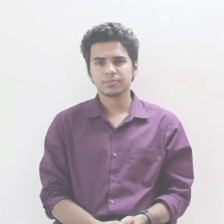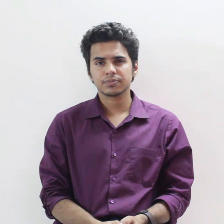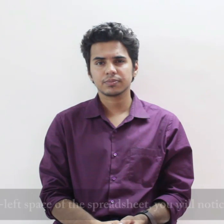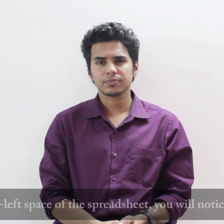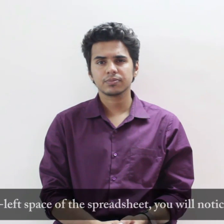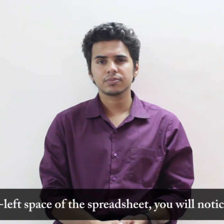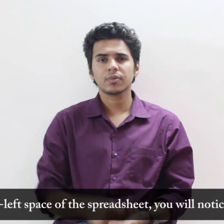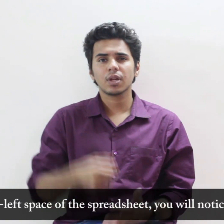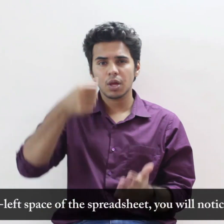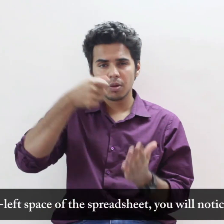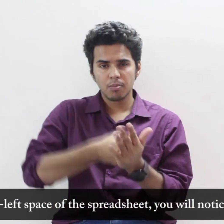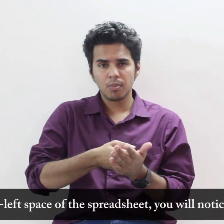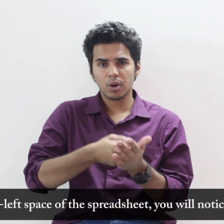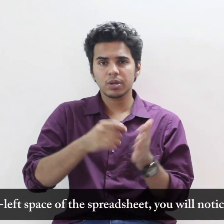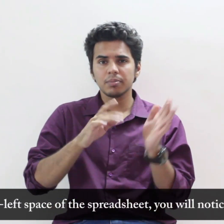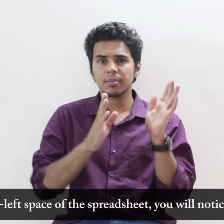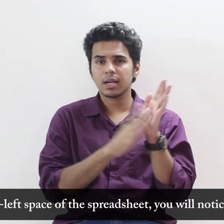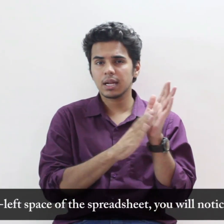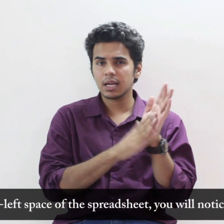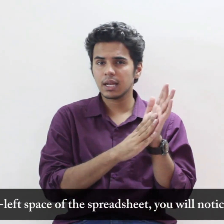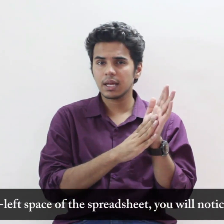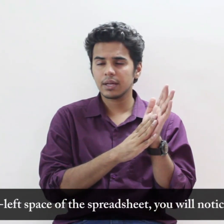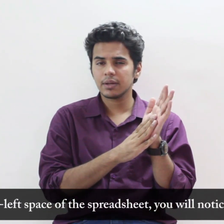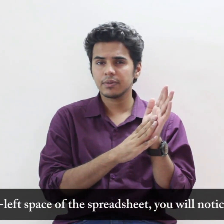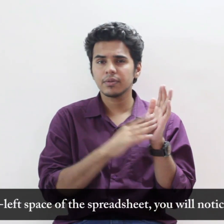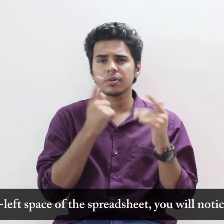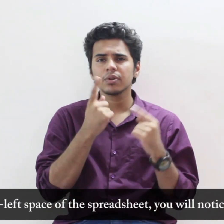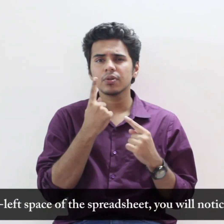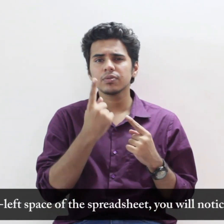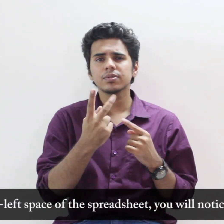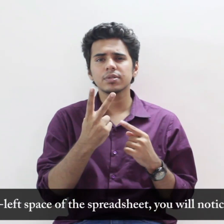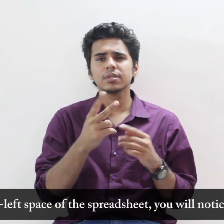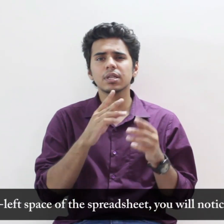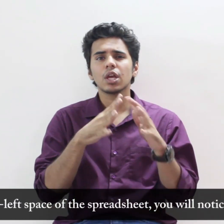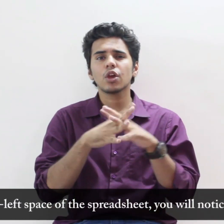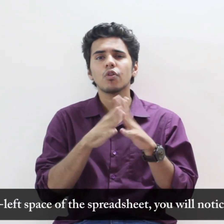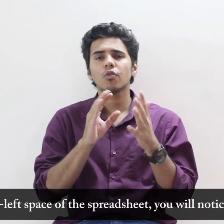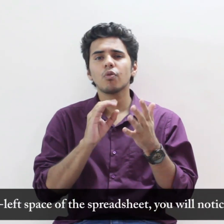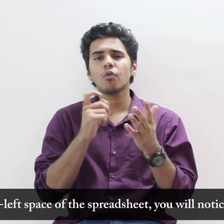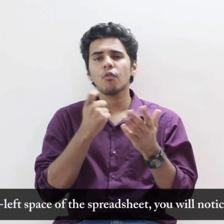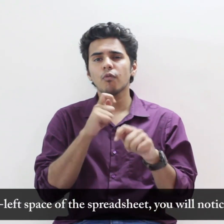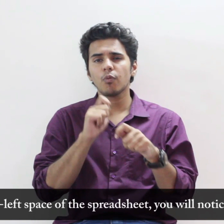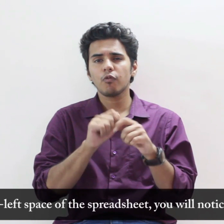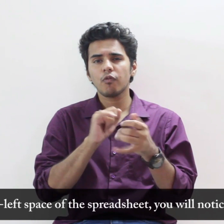At the bottom left space of the spreadsheet, you will notice Worksheet tabs.